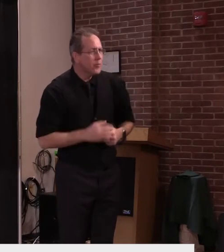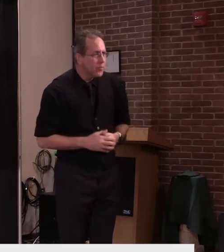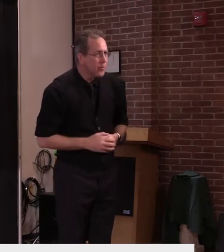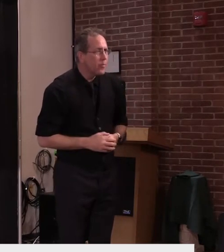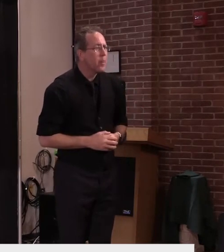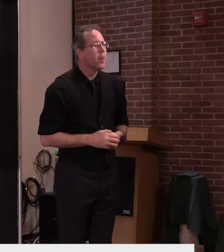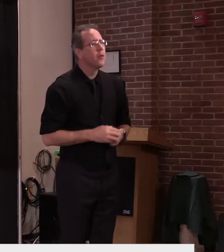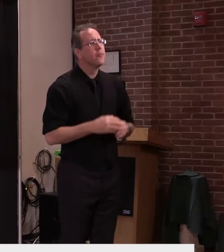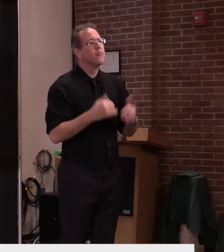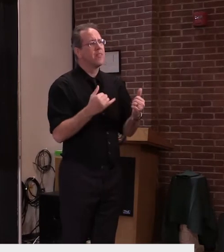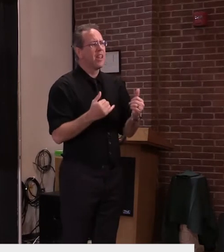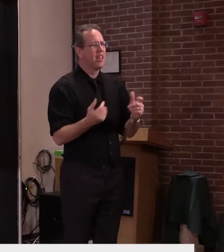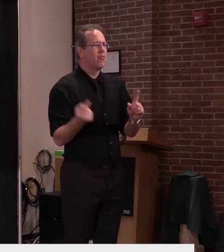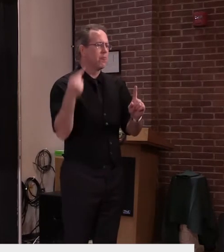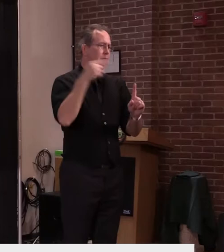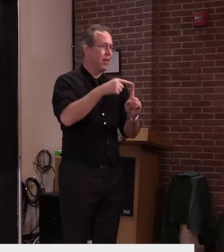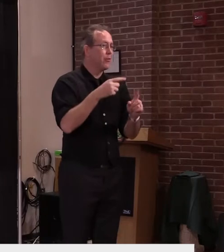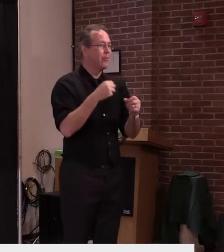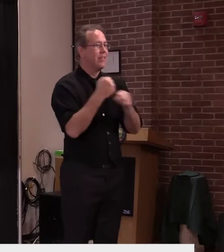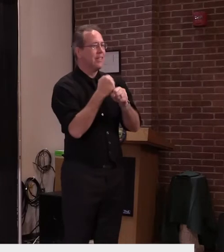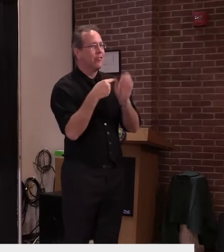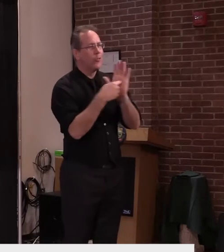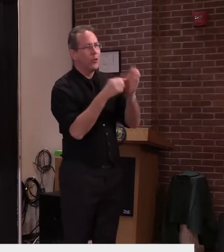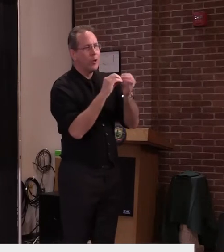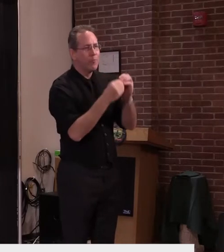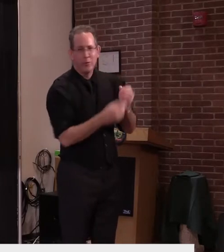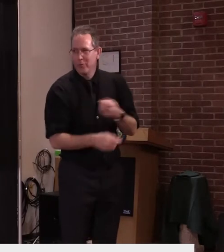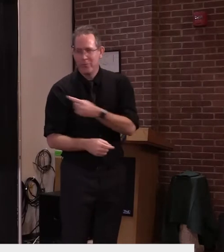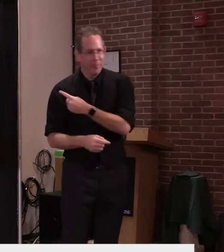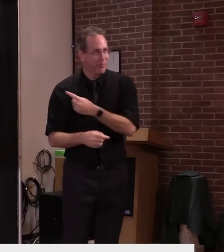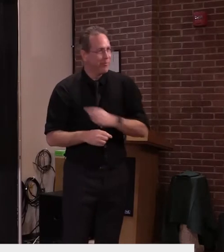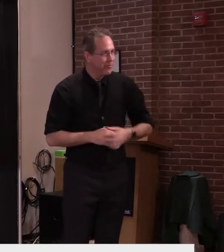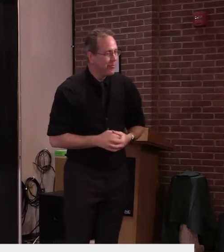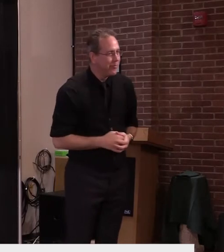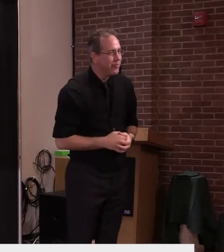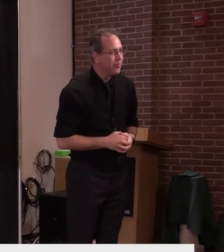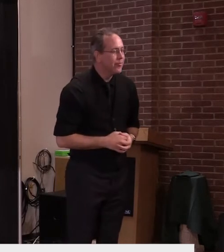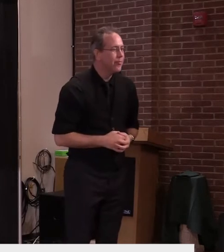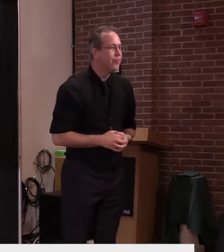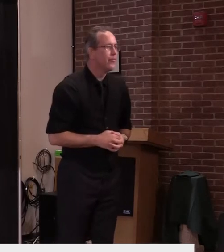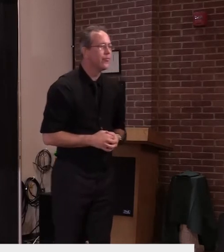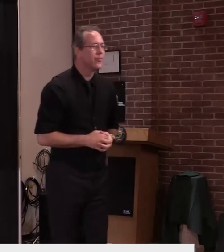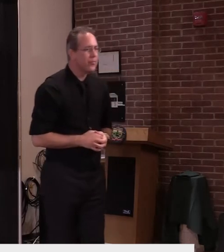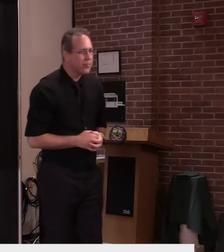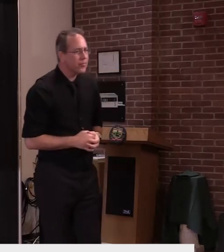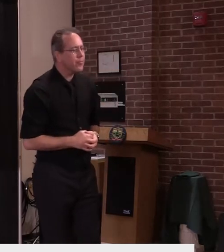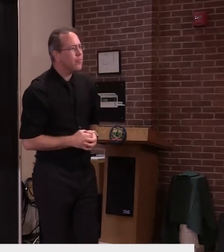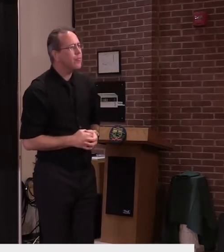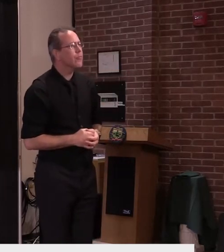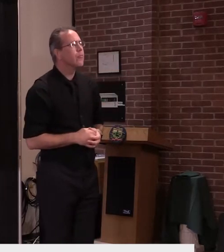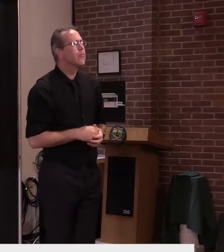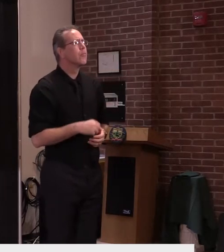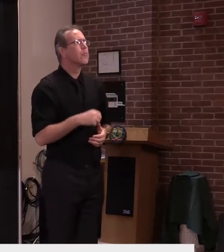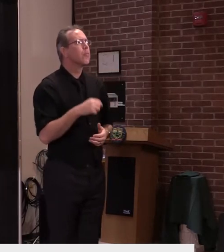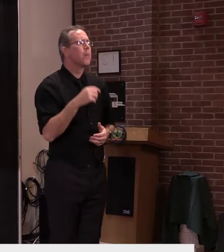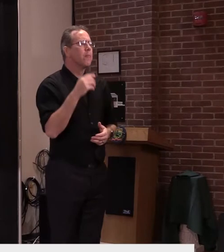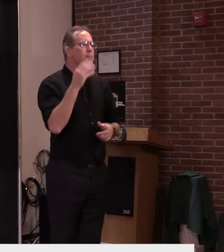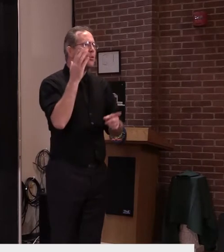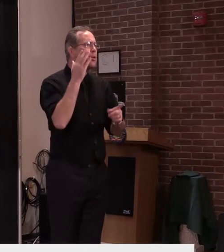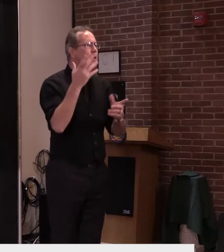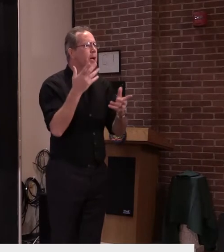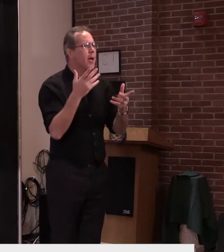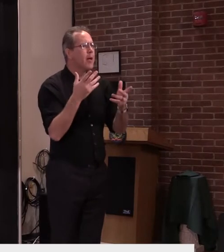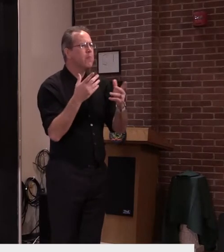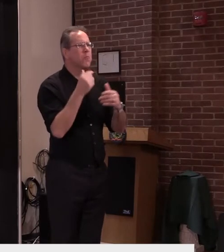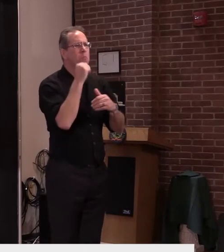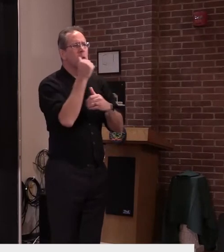to pick up where Secretary Samuelson left off, we'll have a full slide updated as of probably tomorrow morning